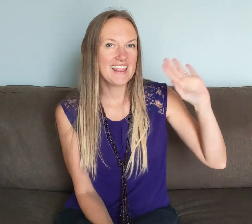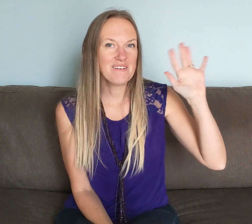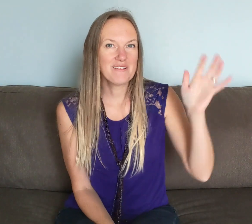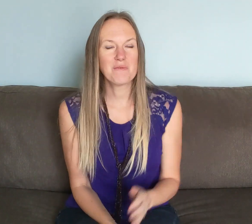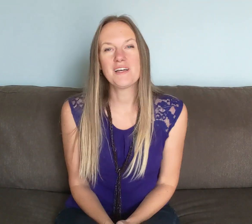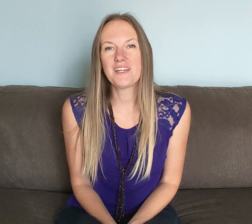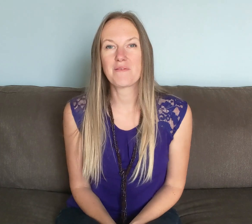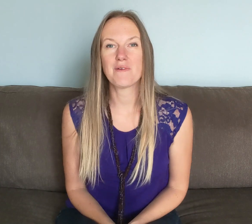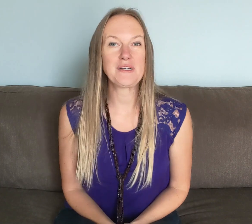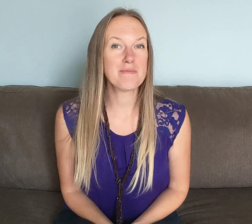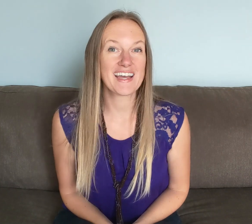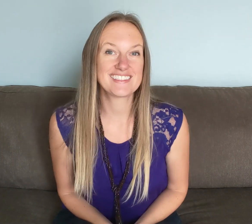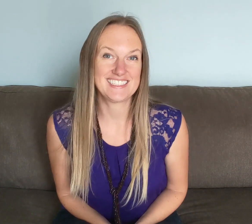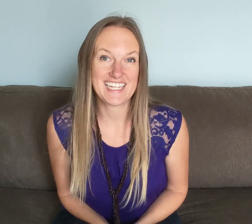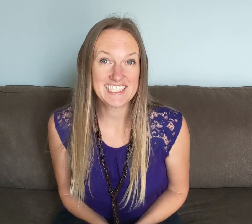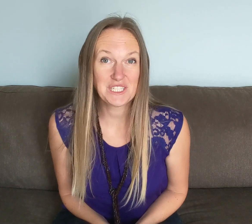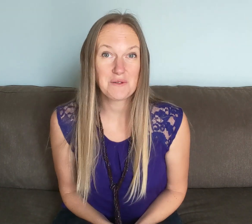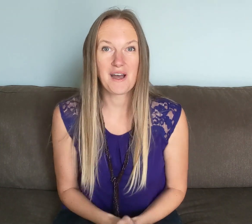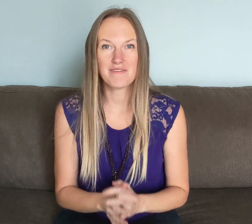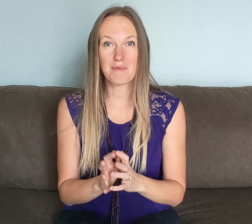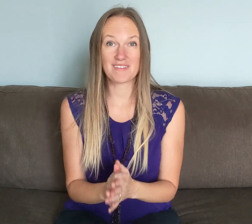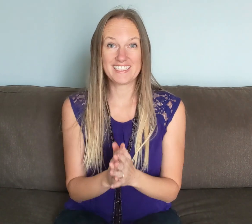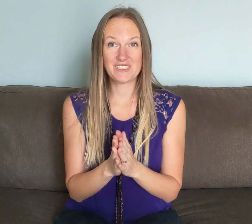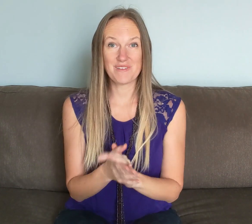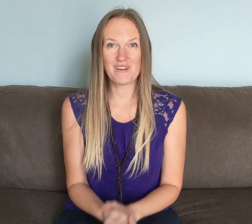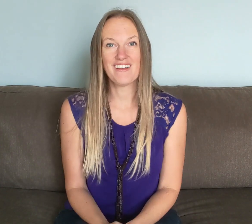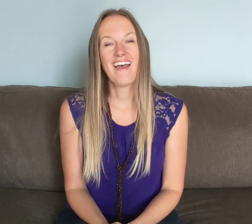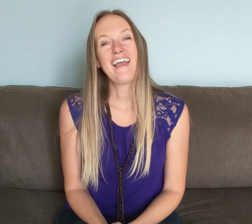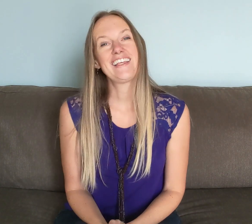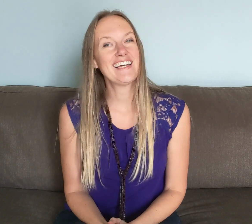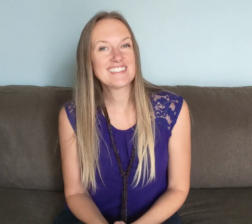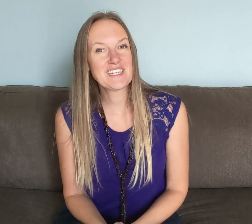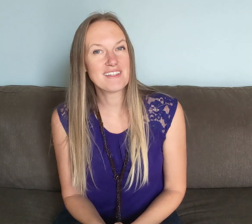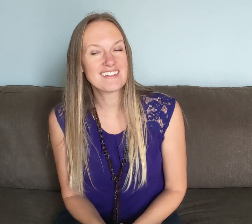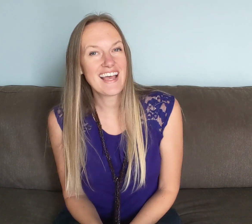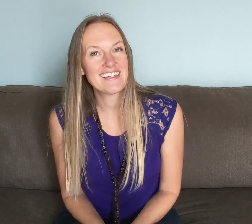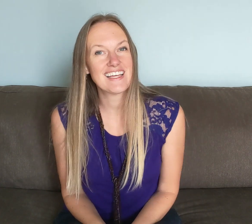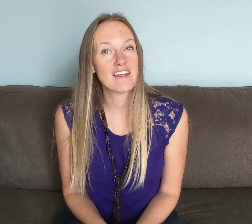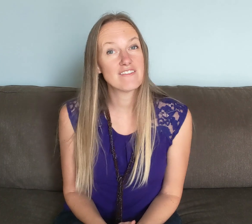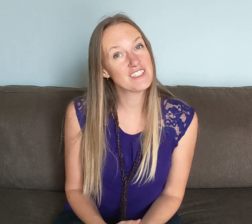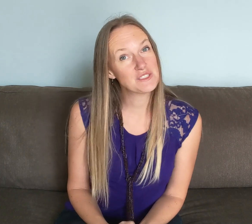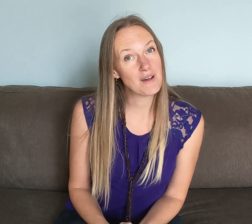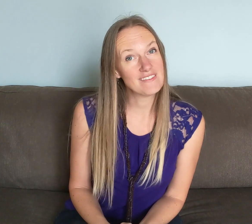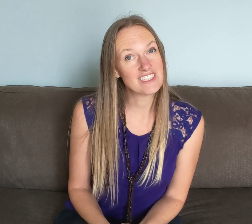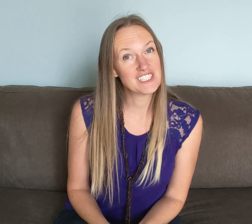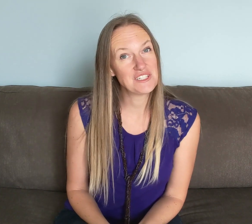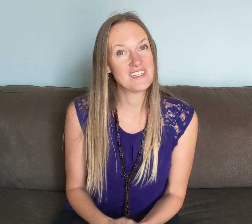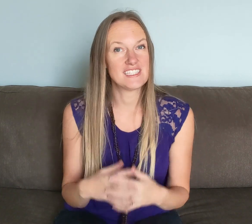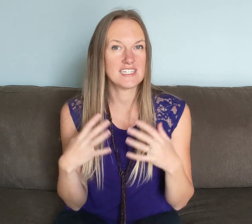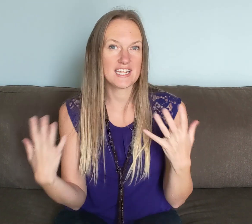Hello everyone and welcome back to day 2 of Mary Did You Know? Yesterday we learned how to sign verse 1 and verse 2, and today